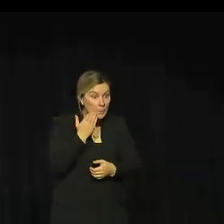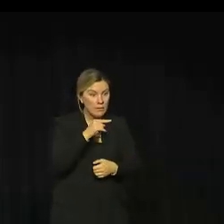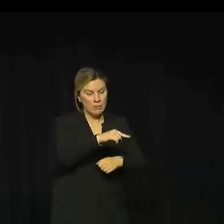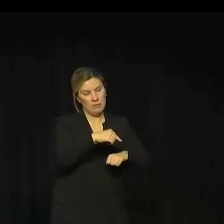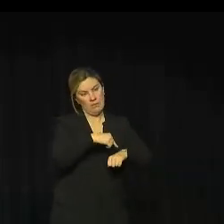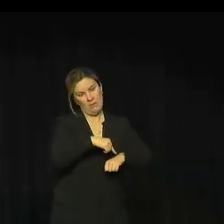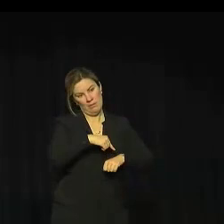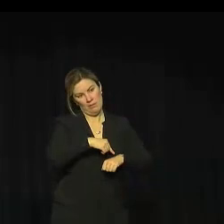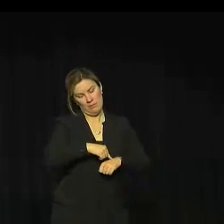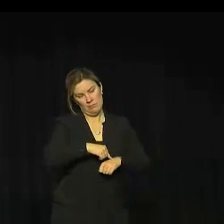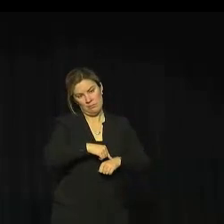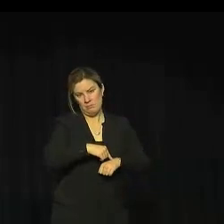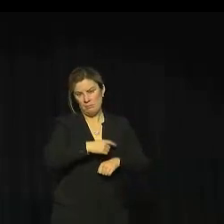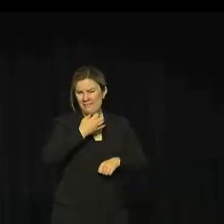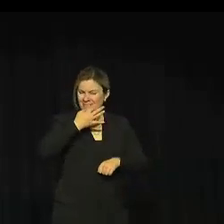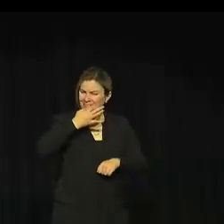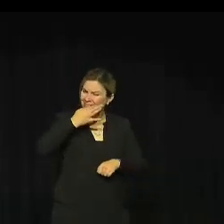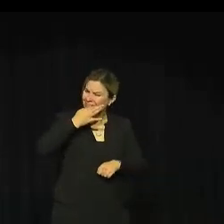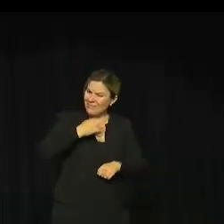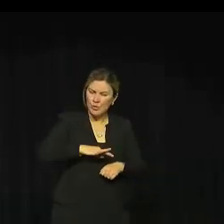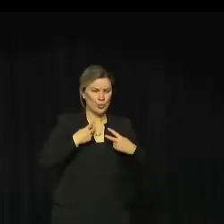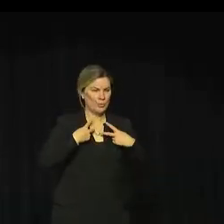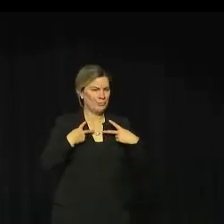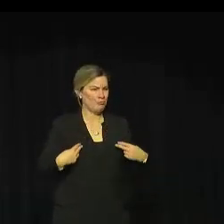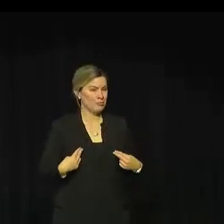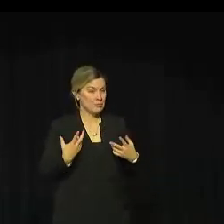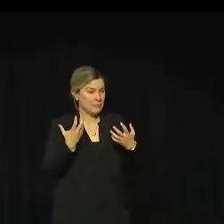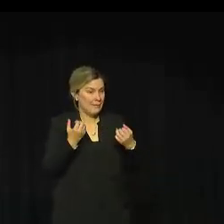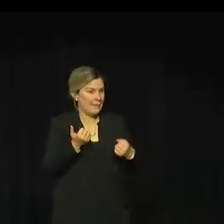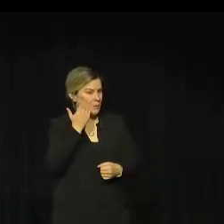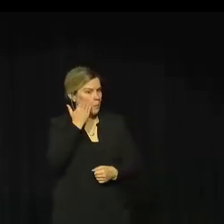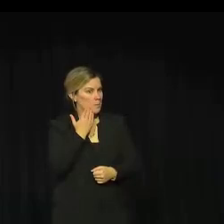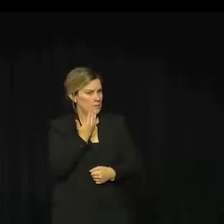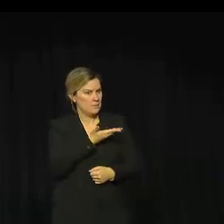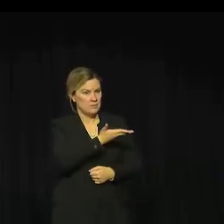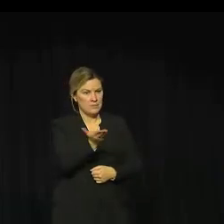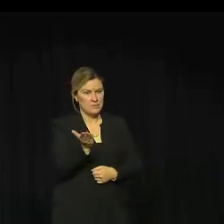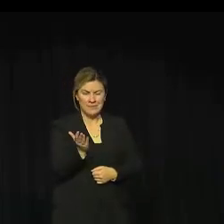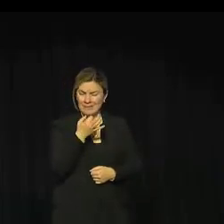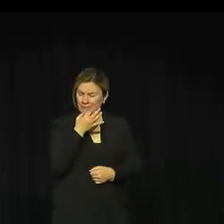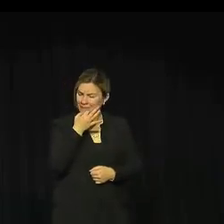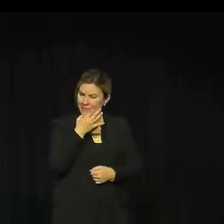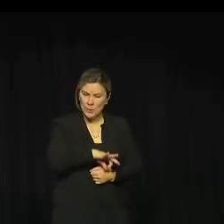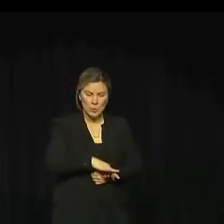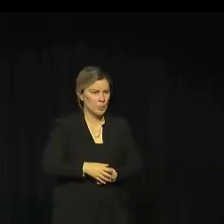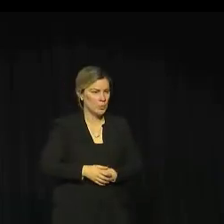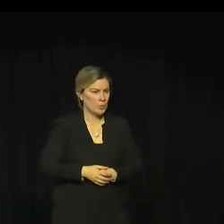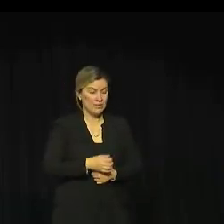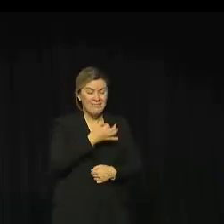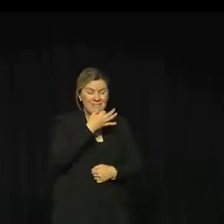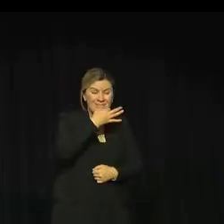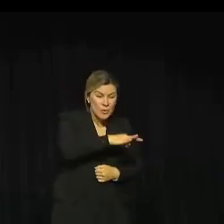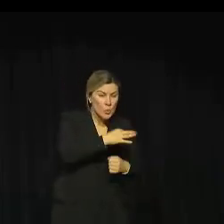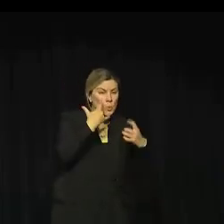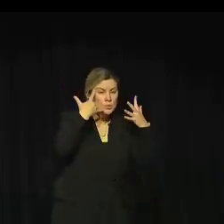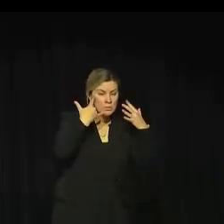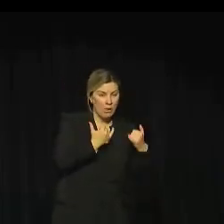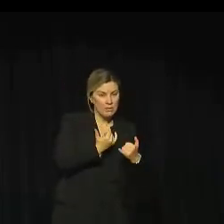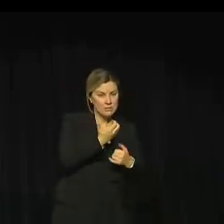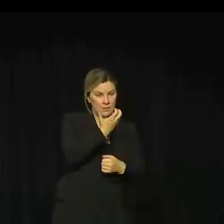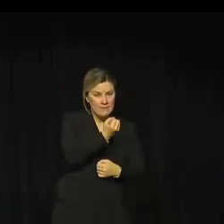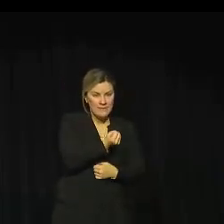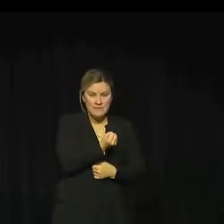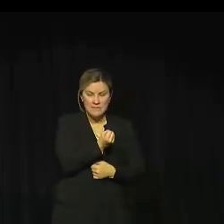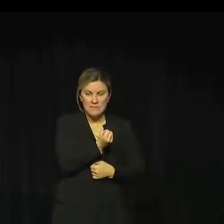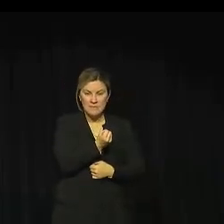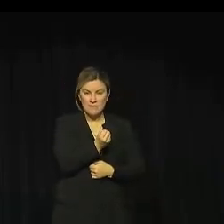few barristers who were women, few who were solicitors, and none